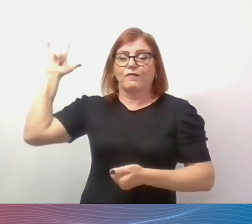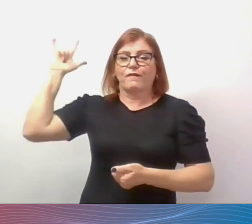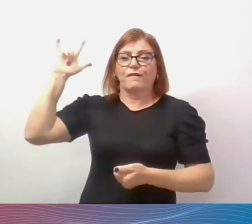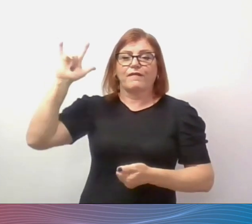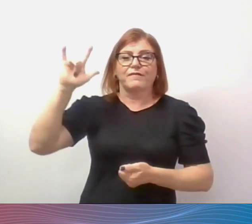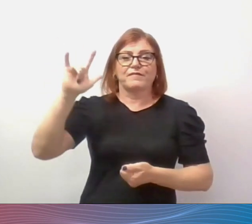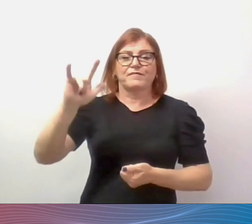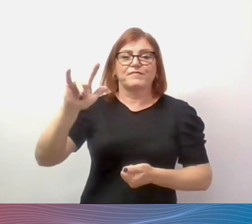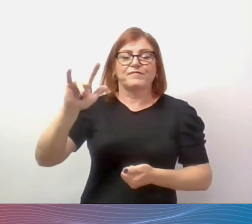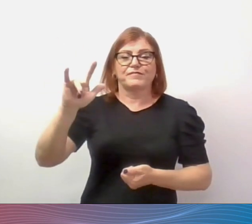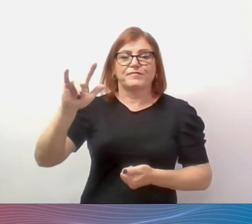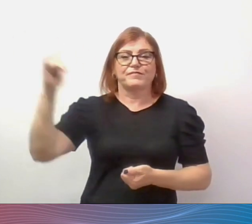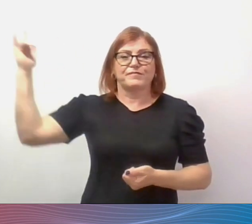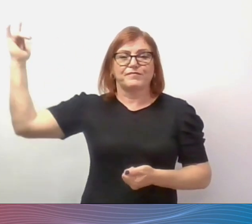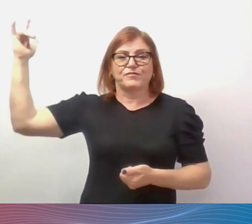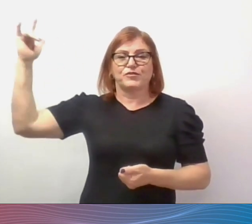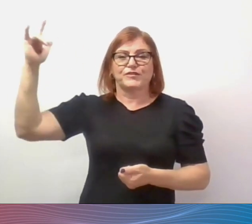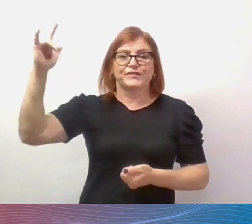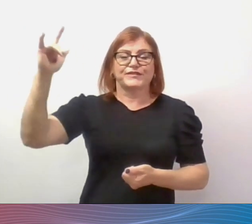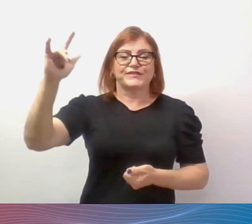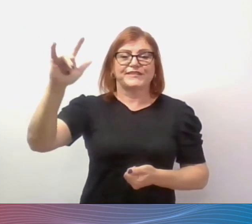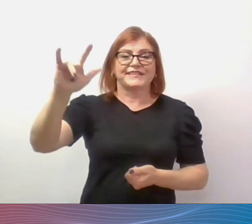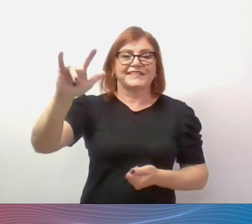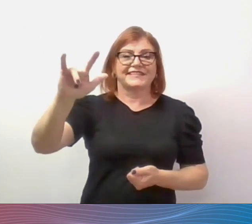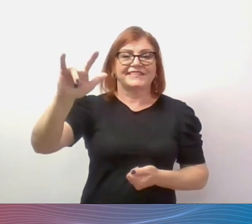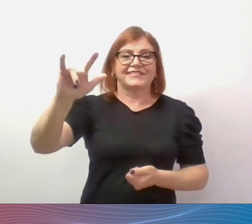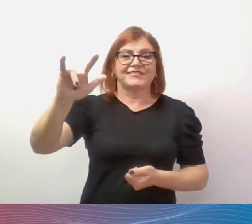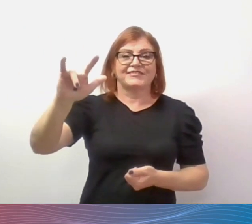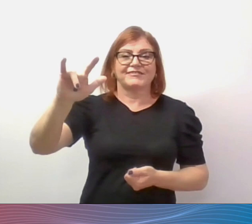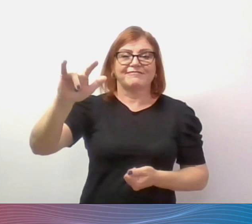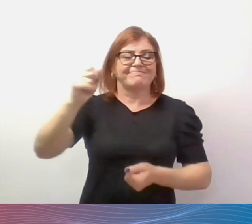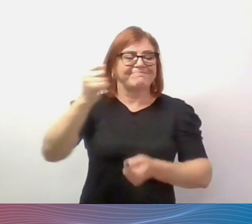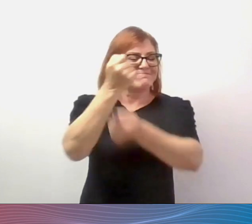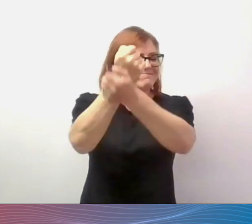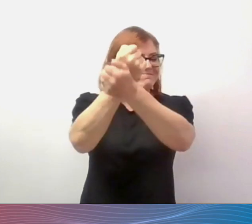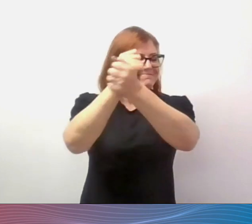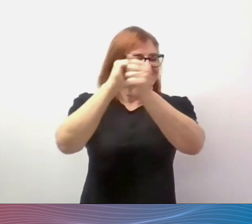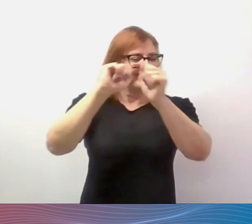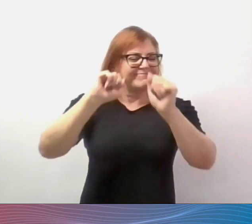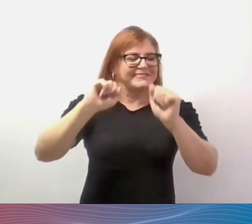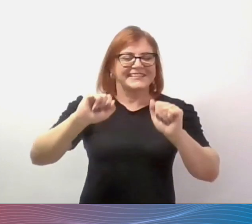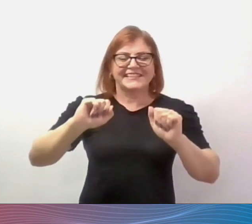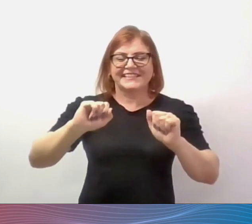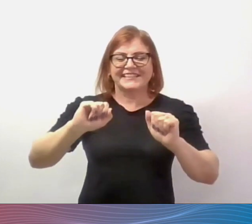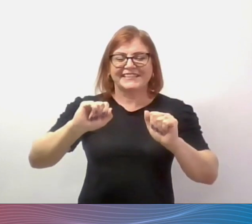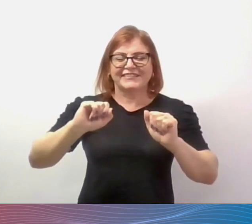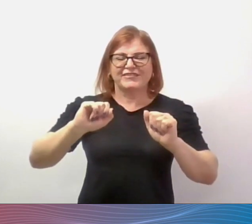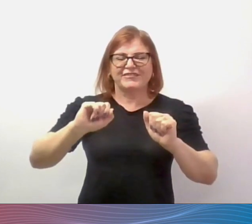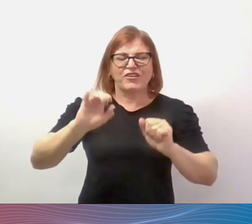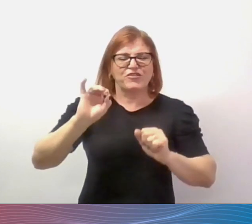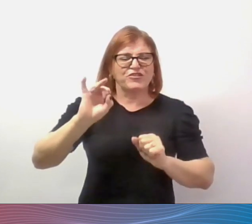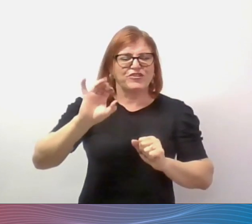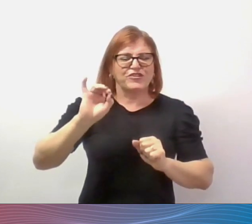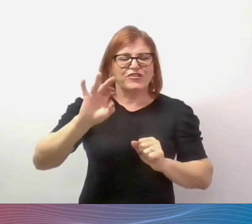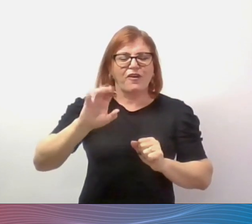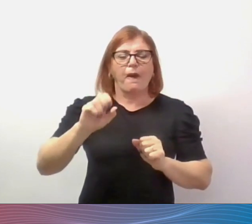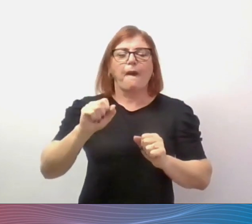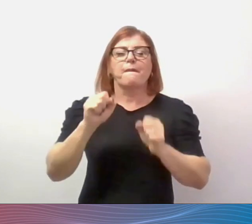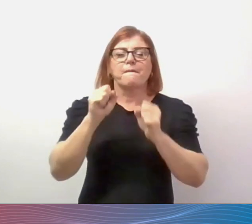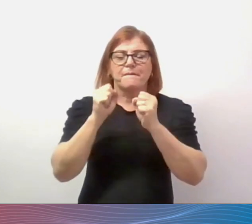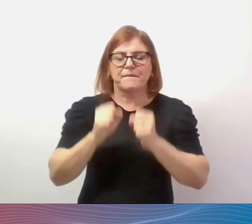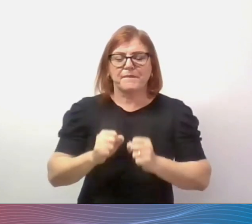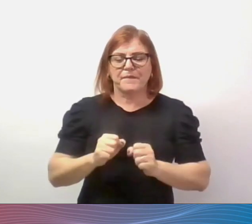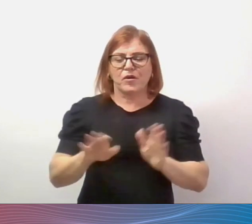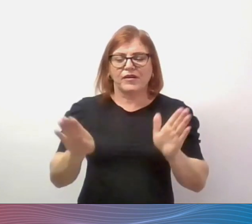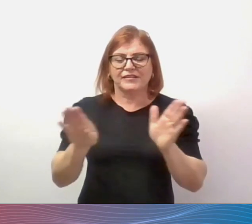né? O amor de Deus, né? Ele só é possível alcançar pela palavra do